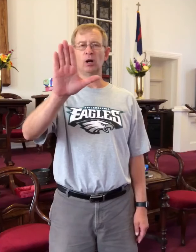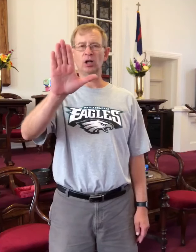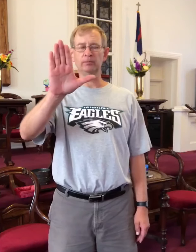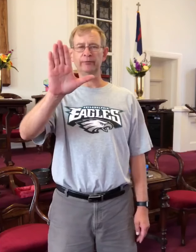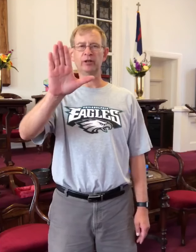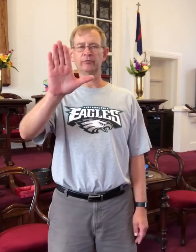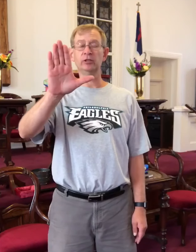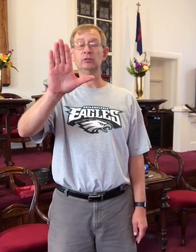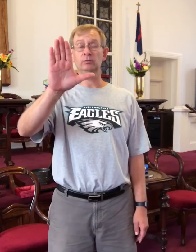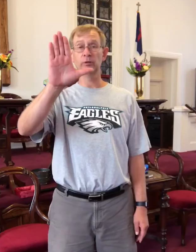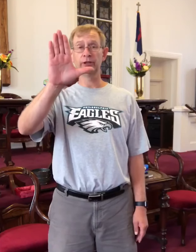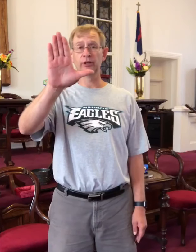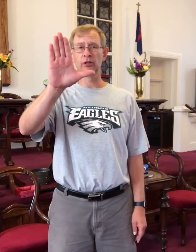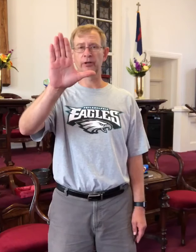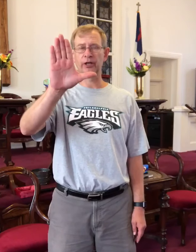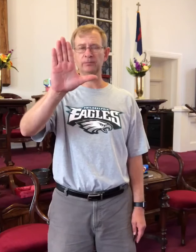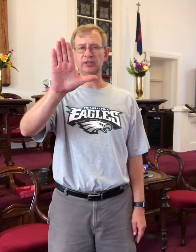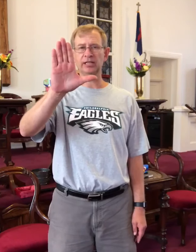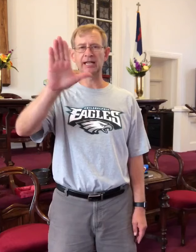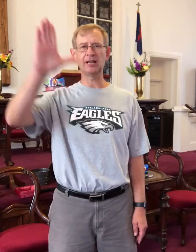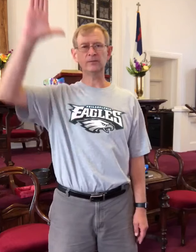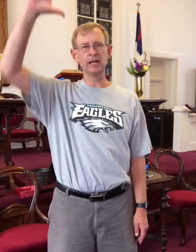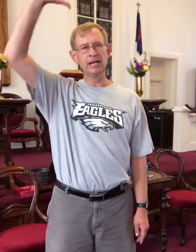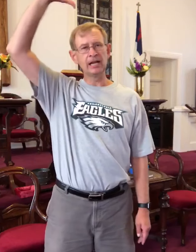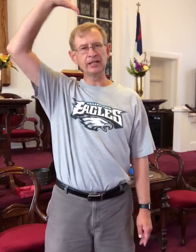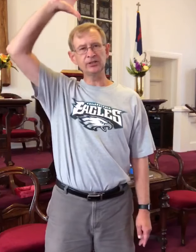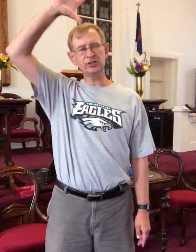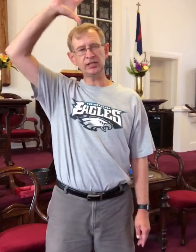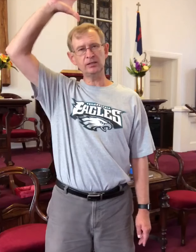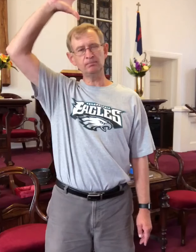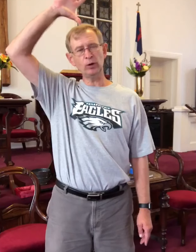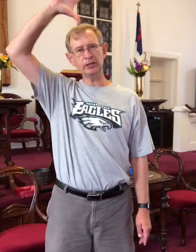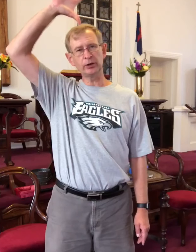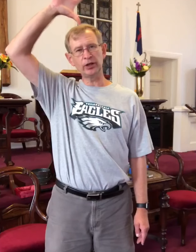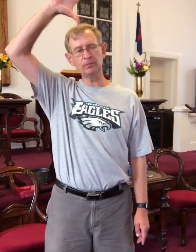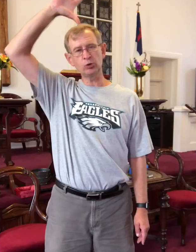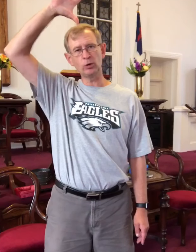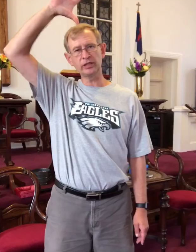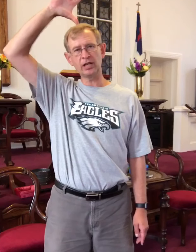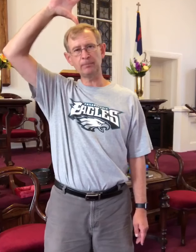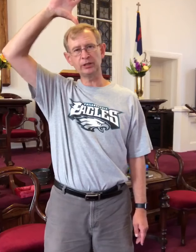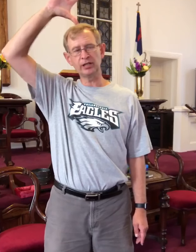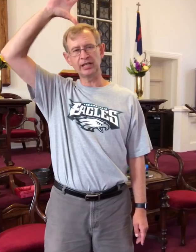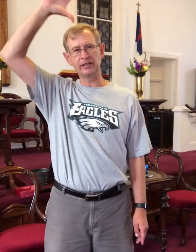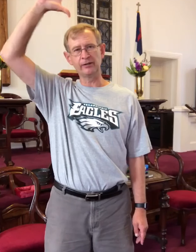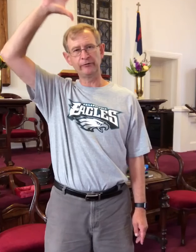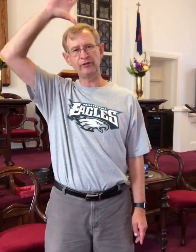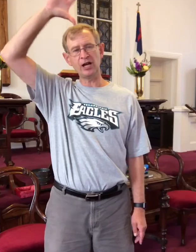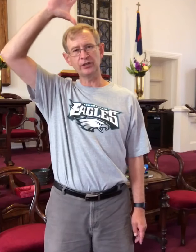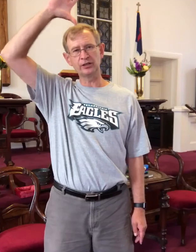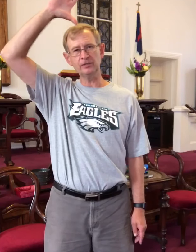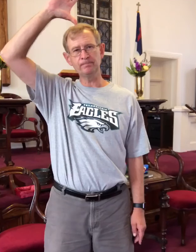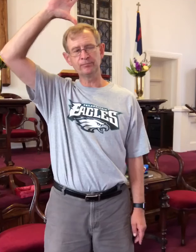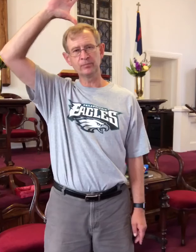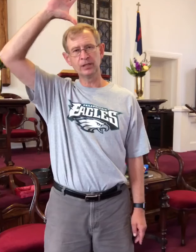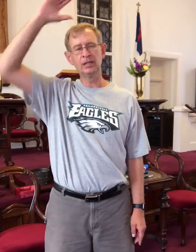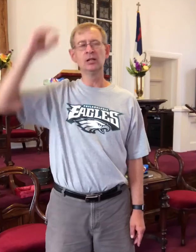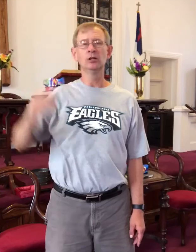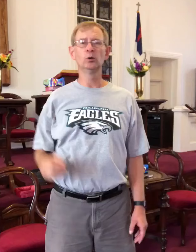palm in front of you with your thumb sticking out, and then point your thumb toward the top of your head. Father, who